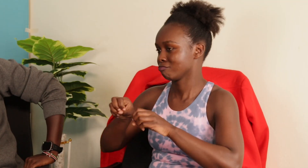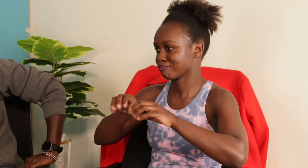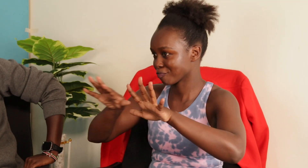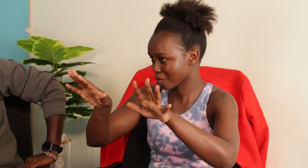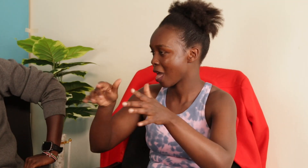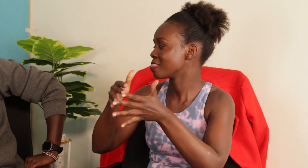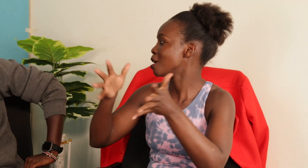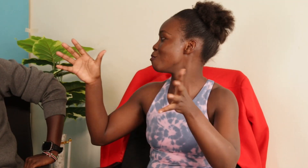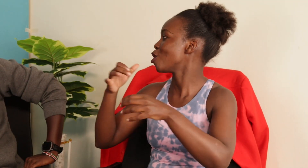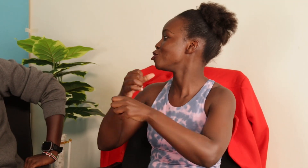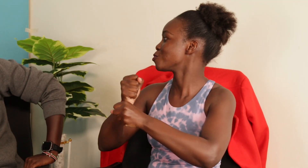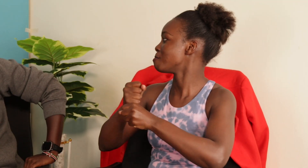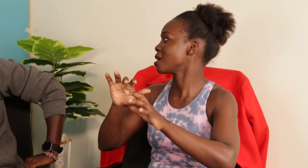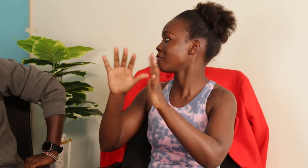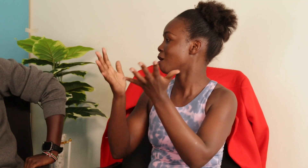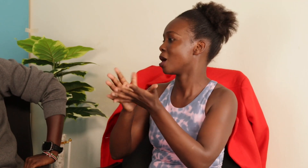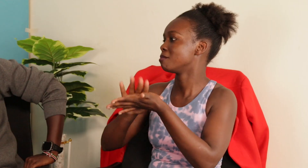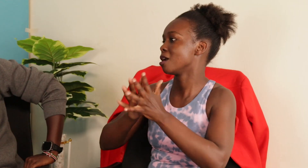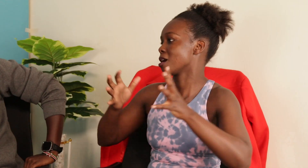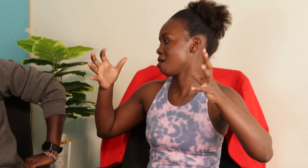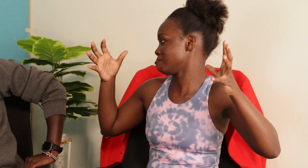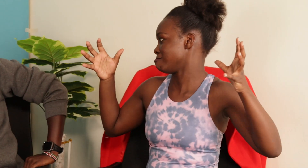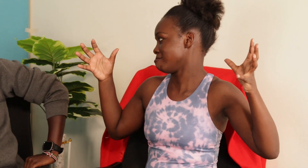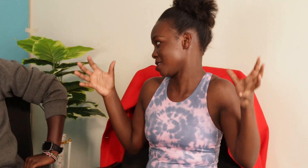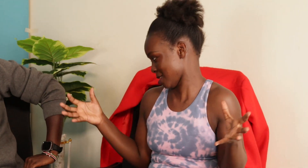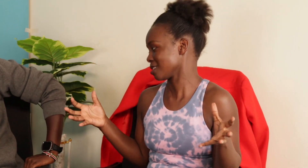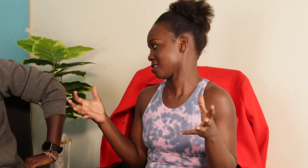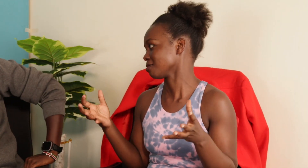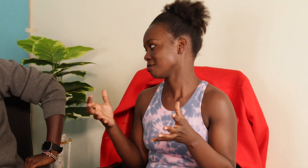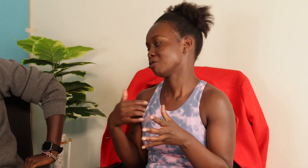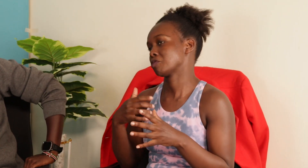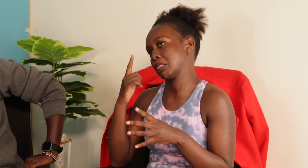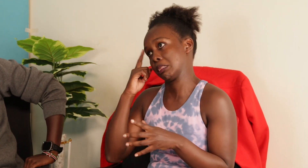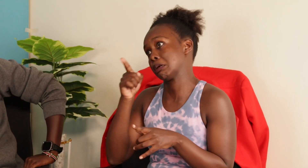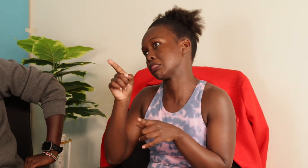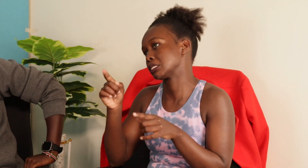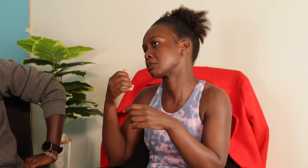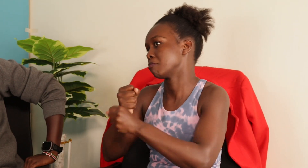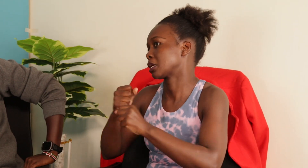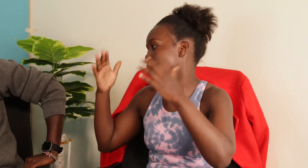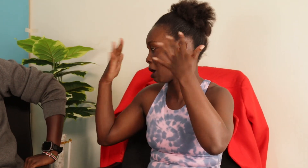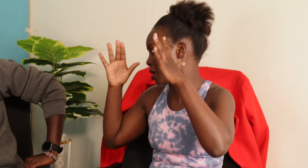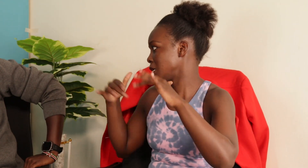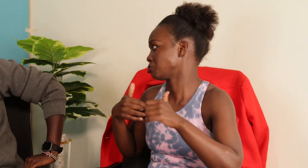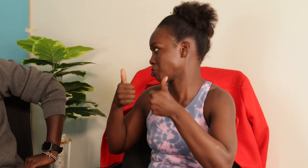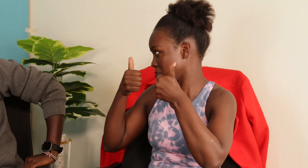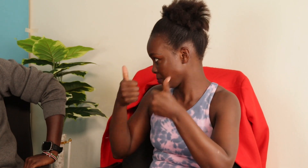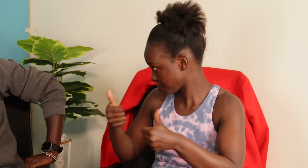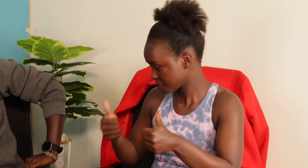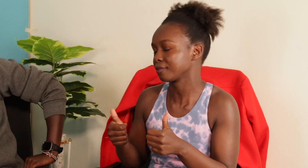verse or proverb that says that a message sent spread outward creates a great world. So